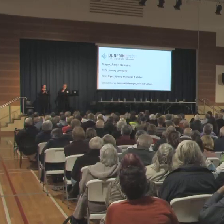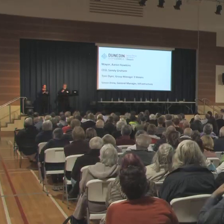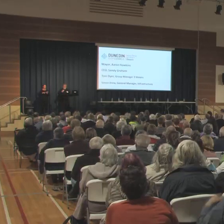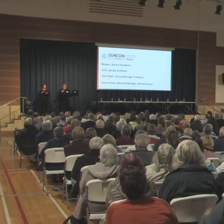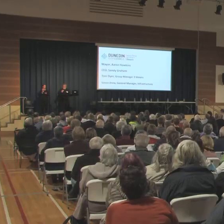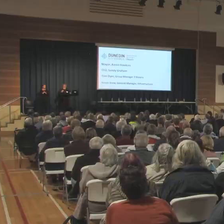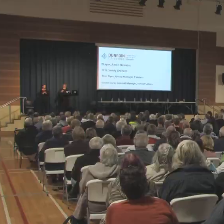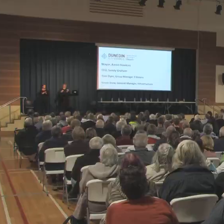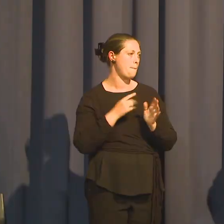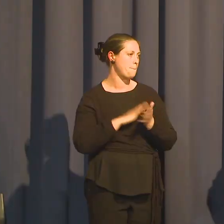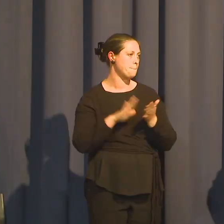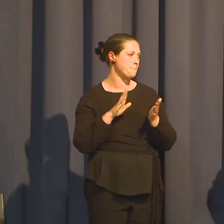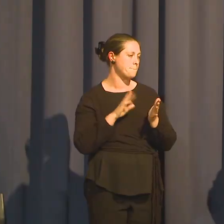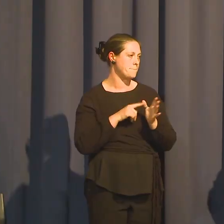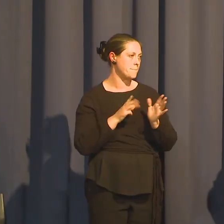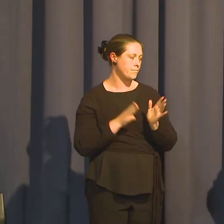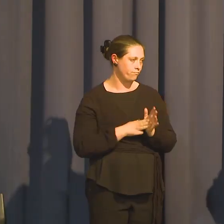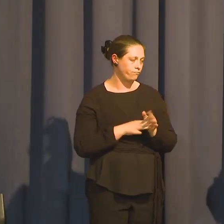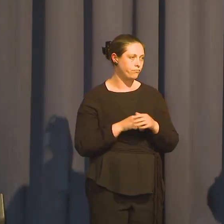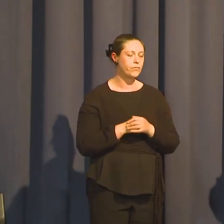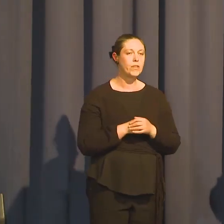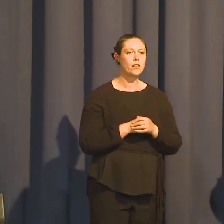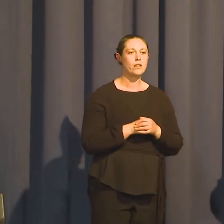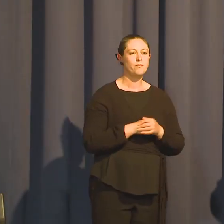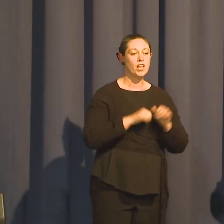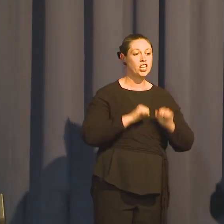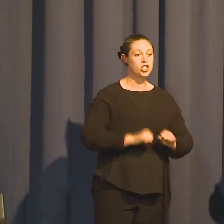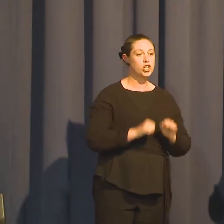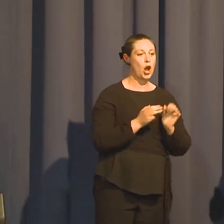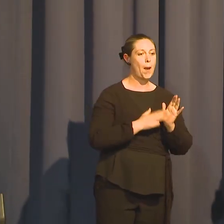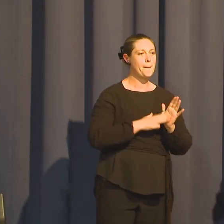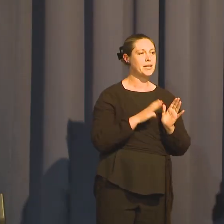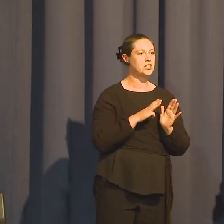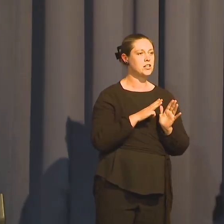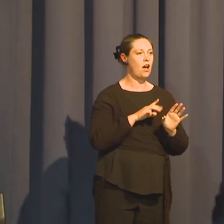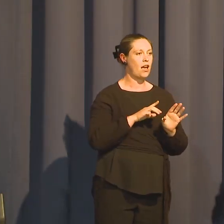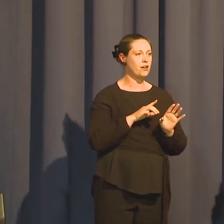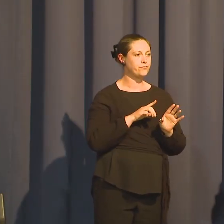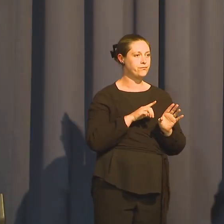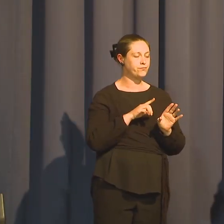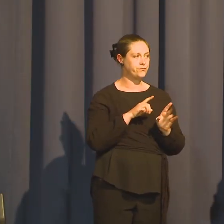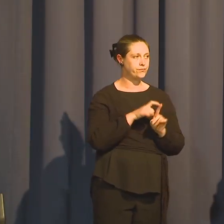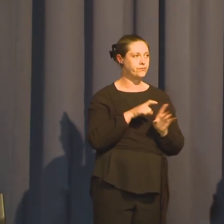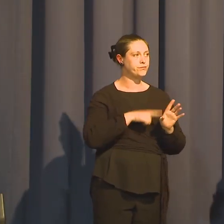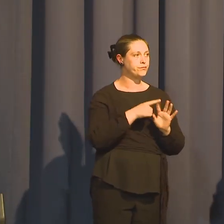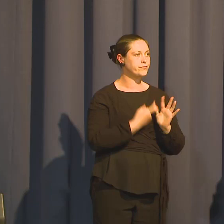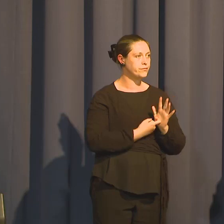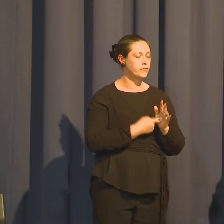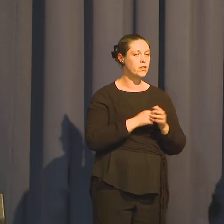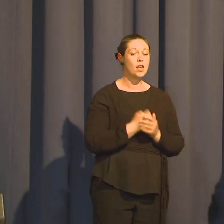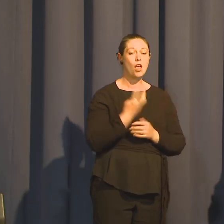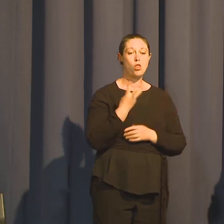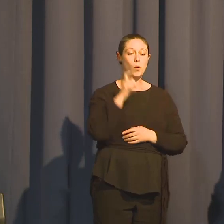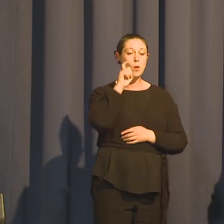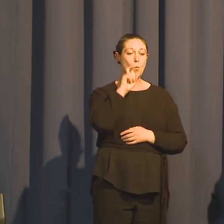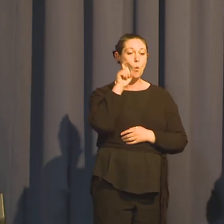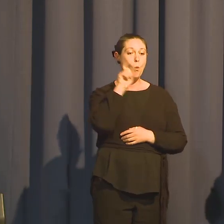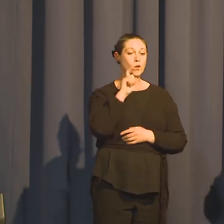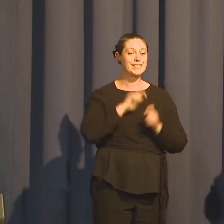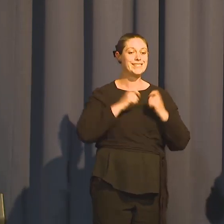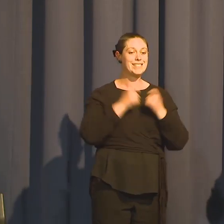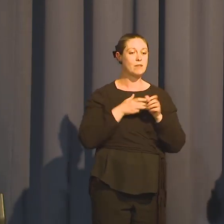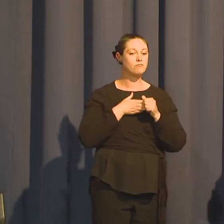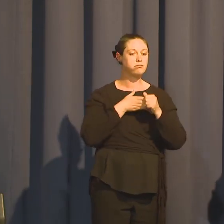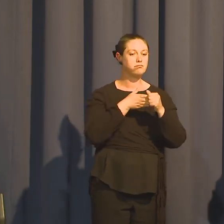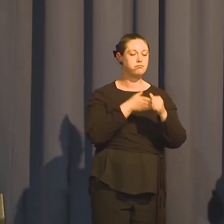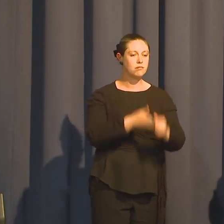the manager of Three Waters. And if you're wondering what Three Waters means, it means drinking water, wastewater